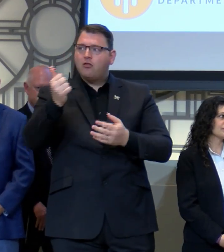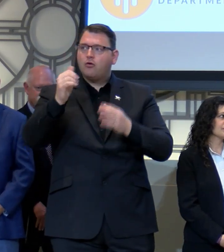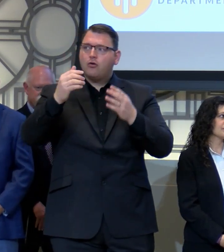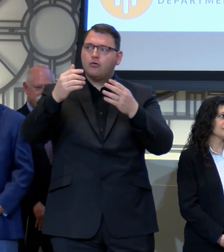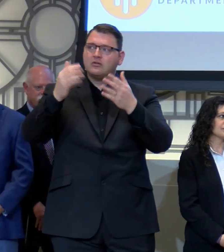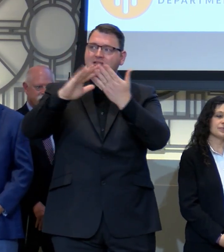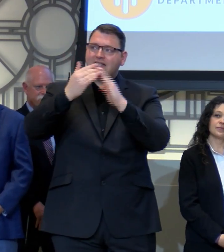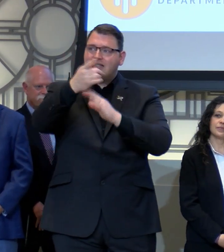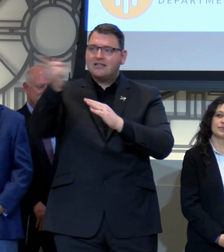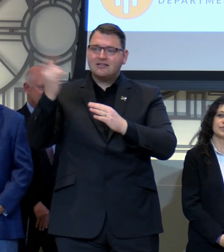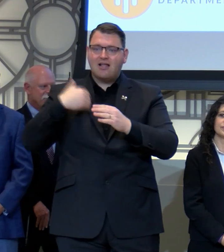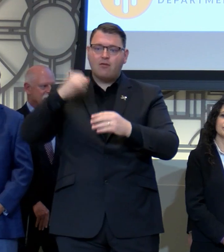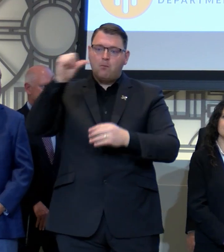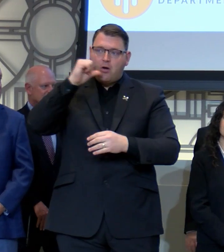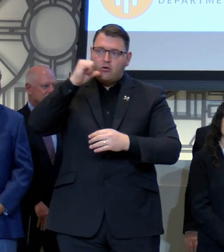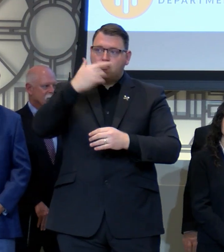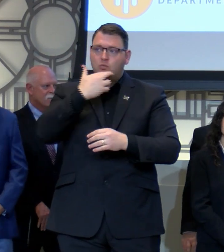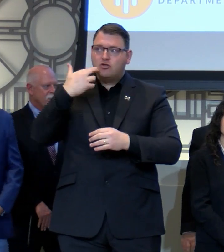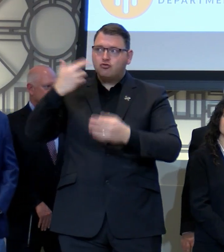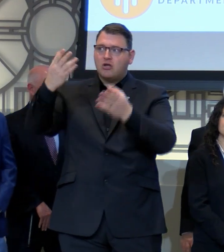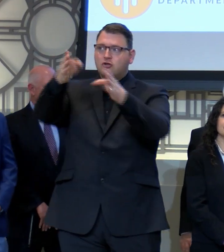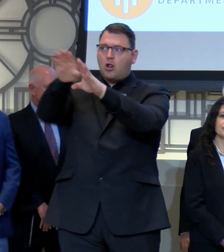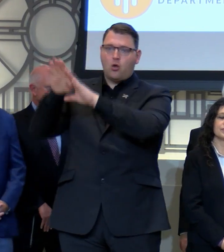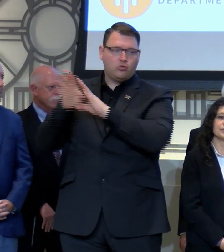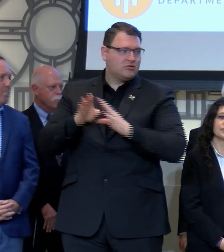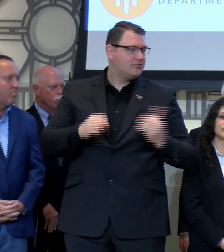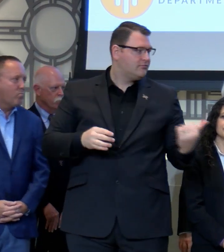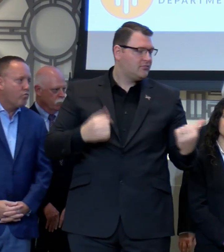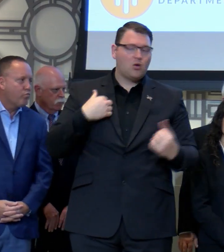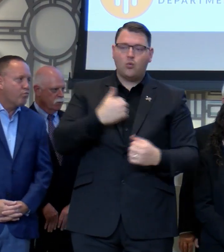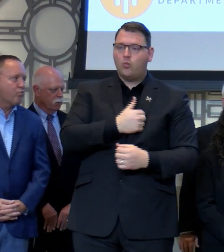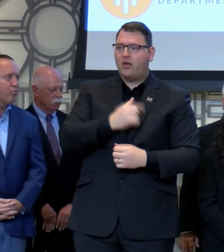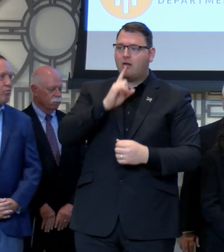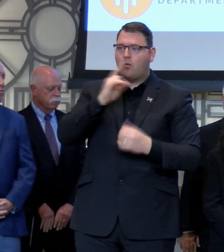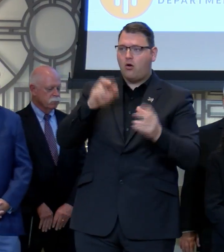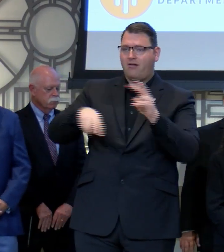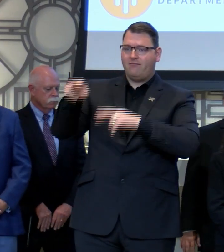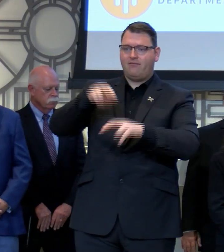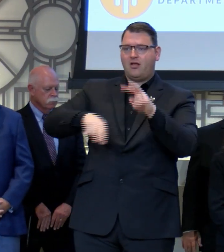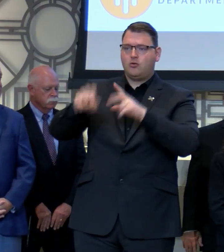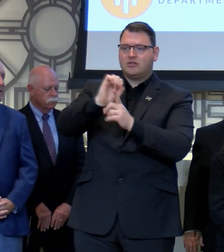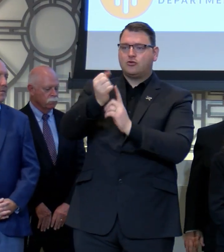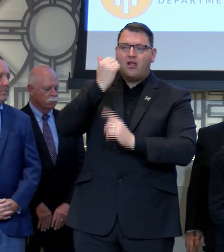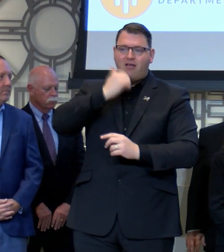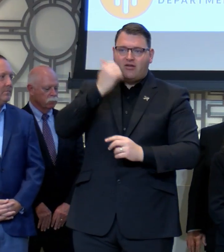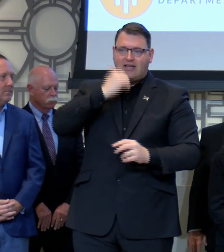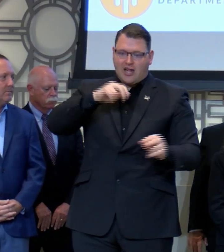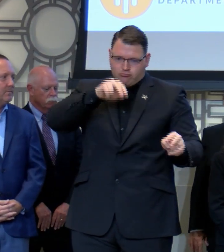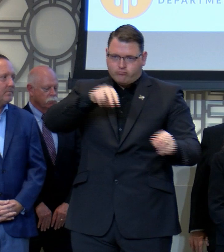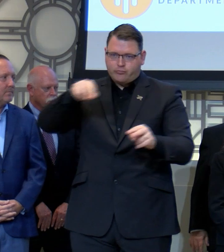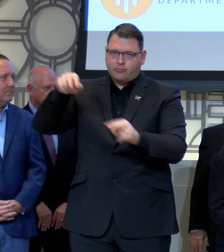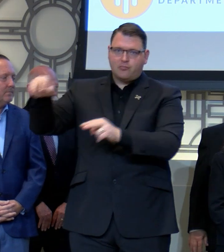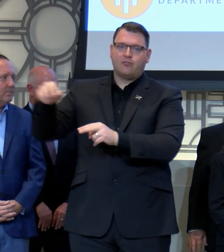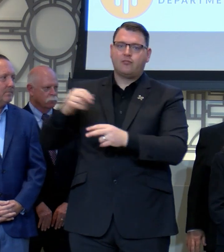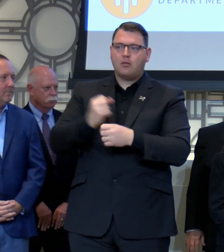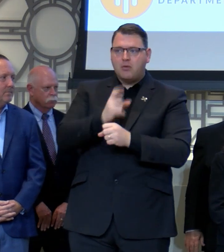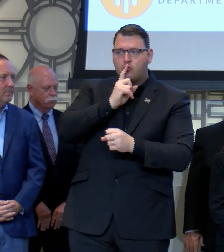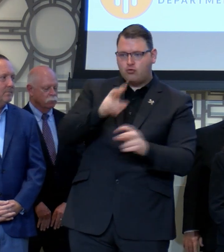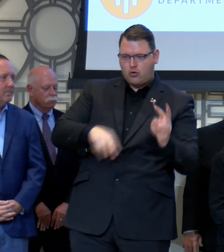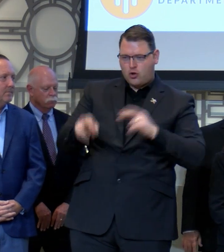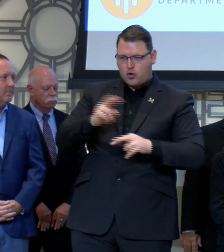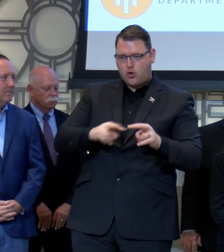restaurants. At what point would you take that step? We evaluate the situation every single day. We're evaluating our next